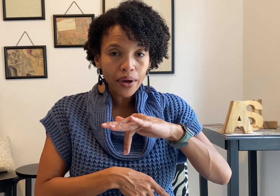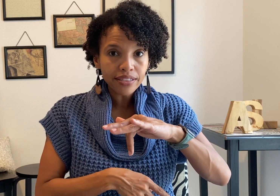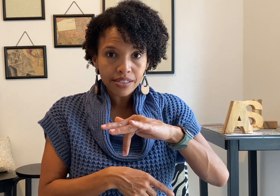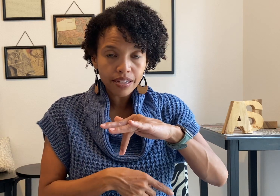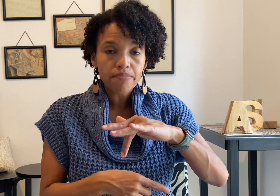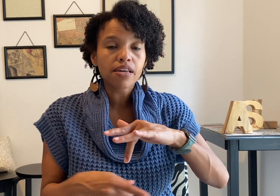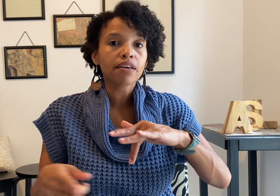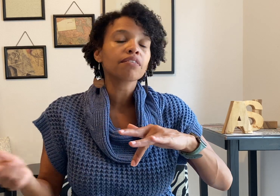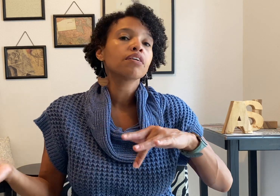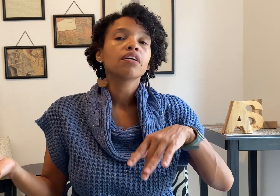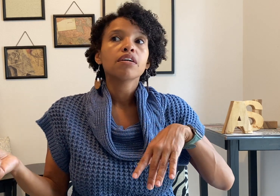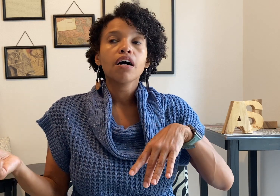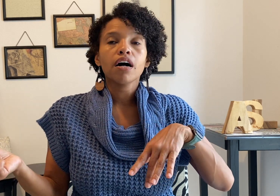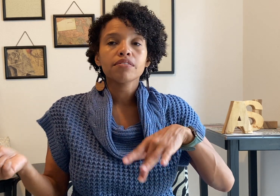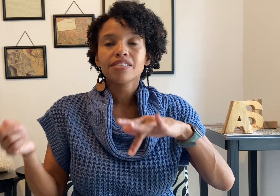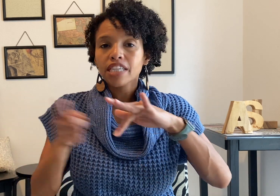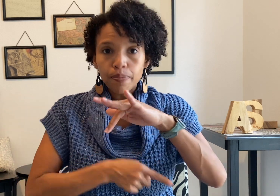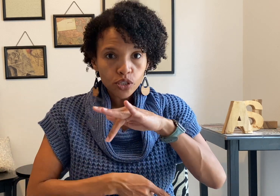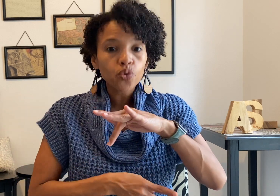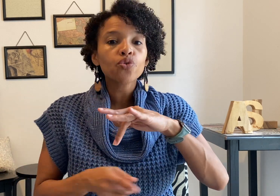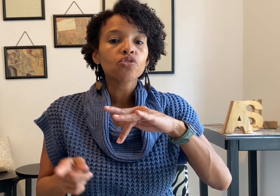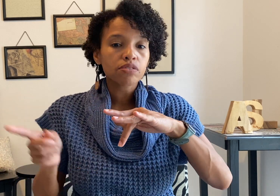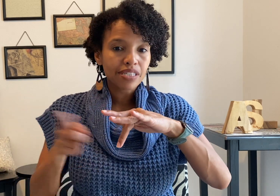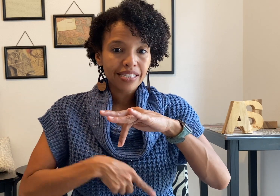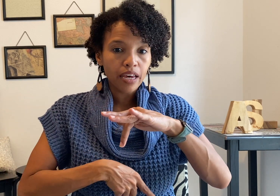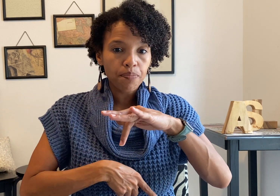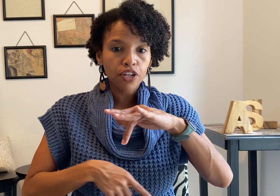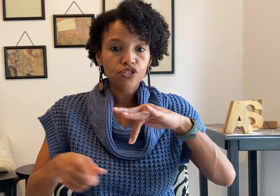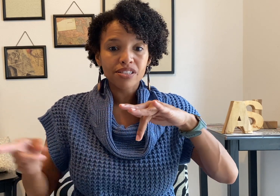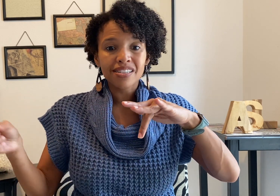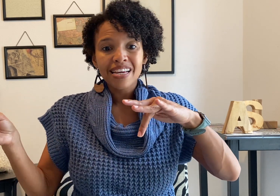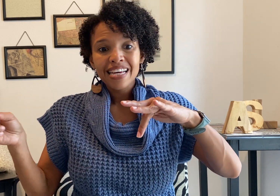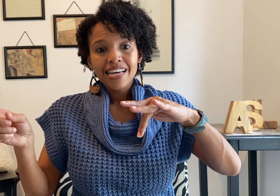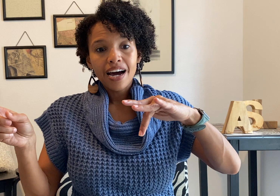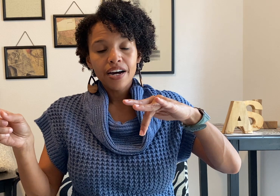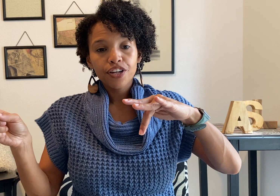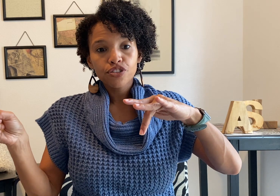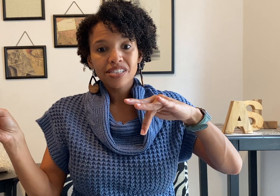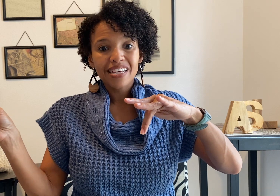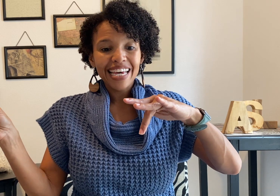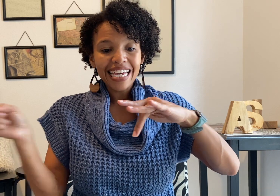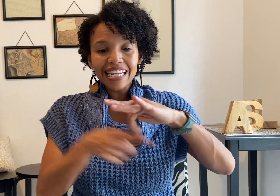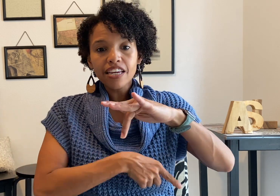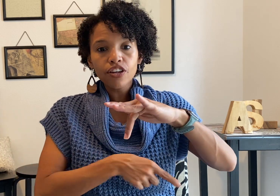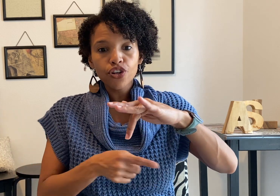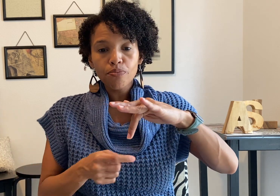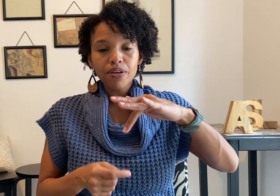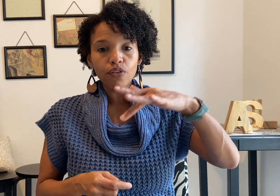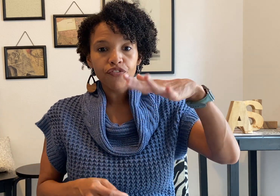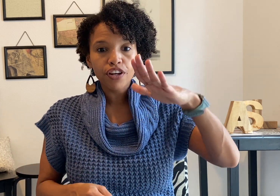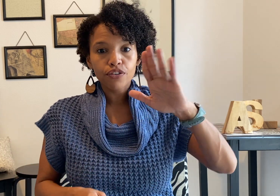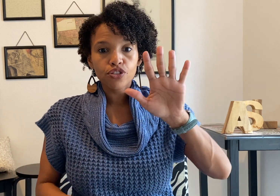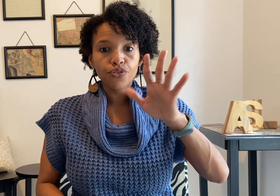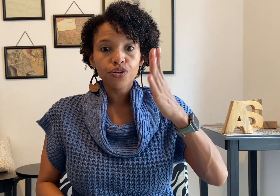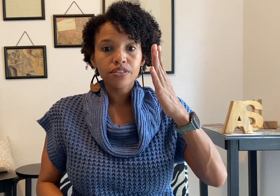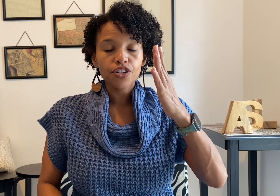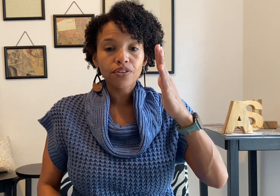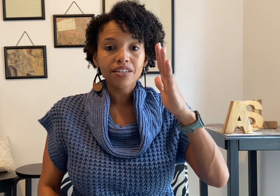to something, skip school, skip, and you're just hitting your middle finger. So your